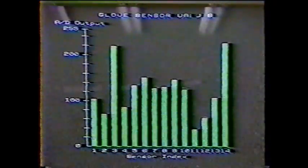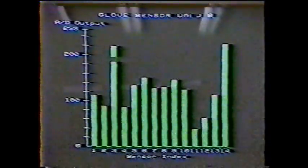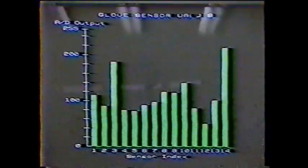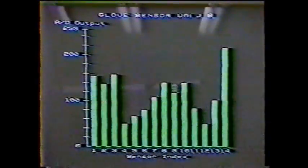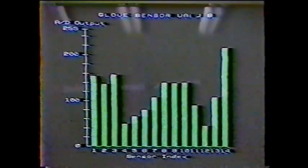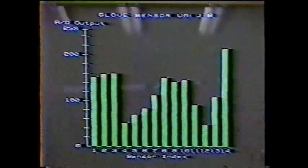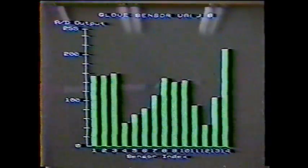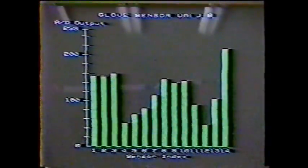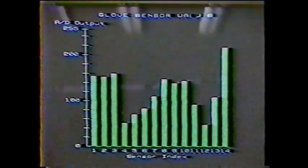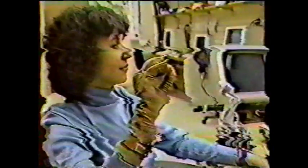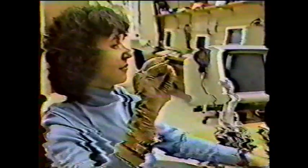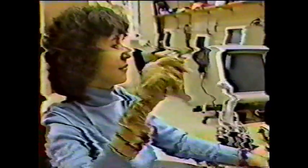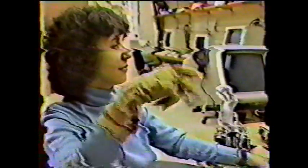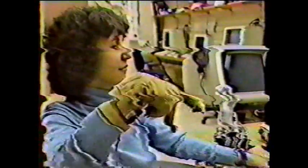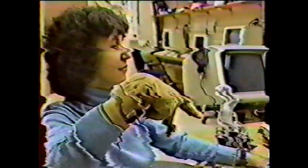computer's memory.